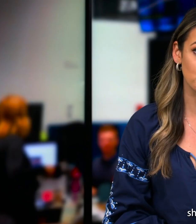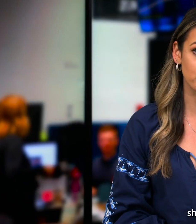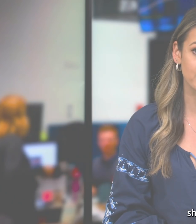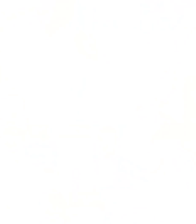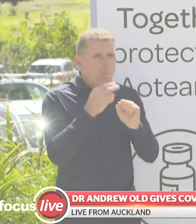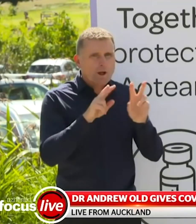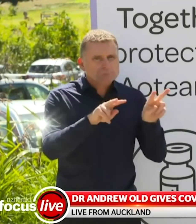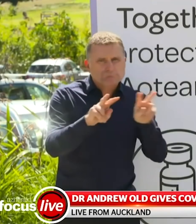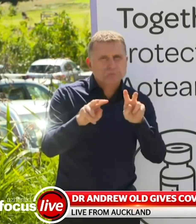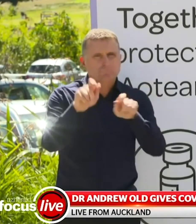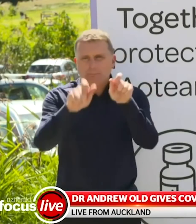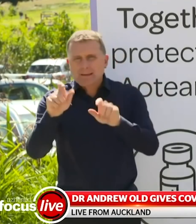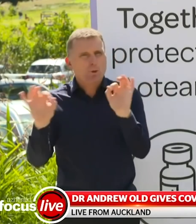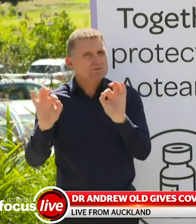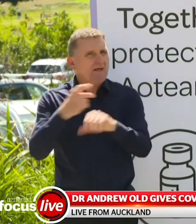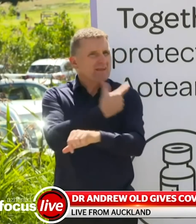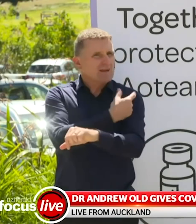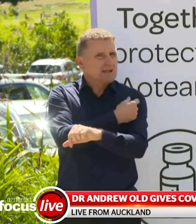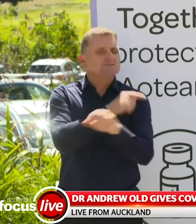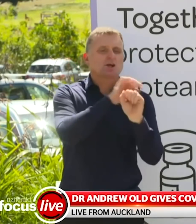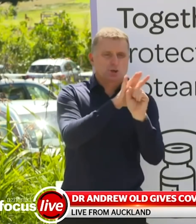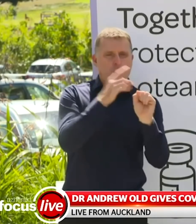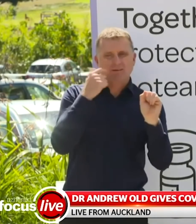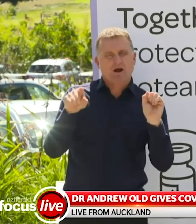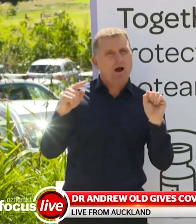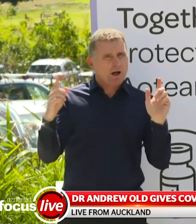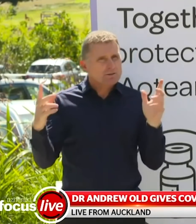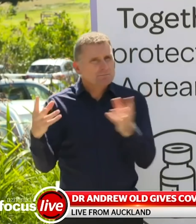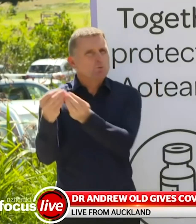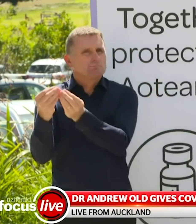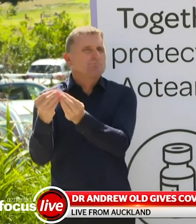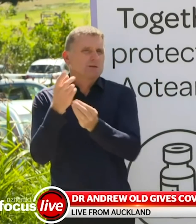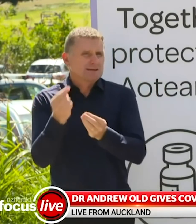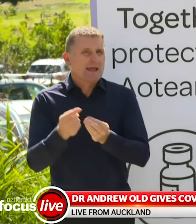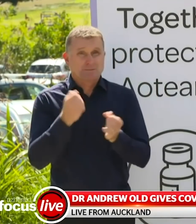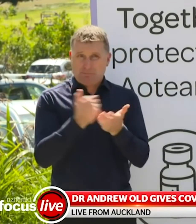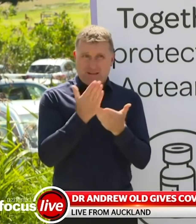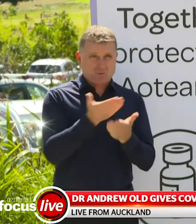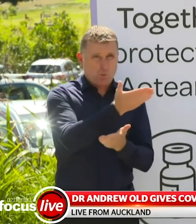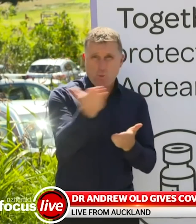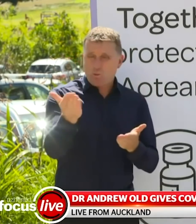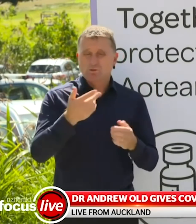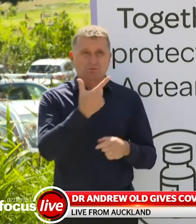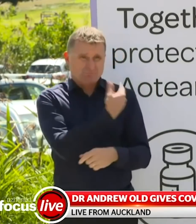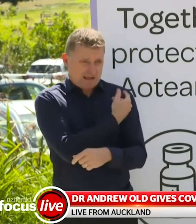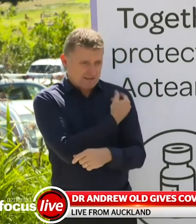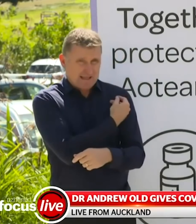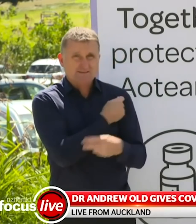booster shot. So please continue to get your vaccinations across our region and get the booster